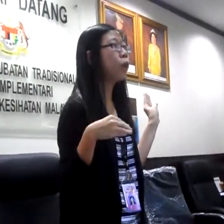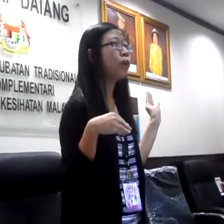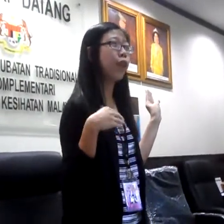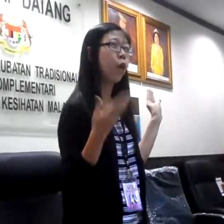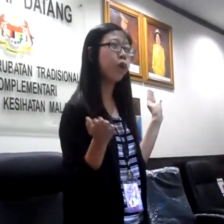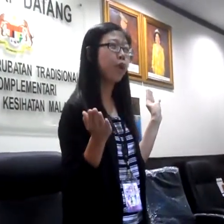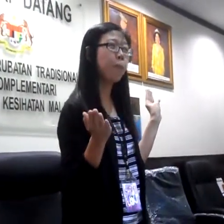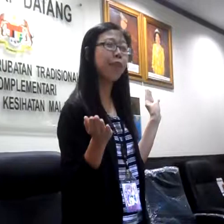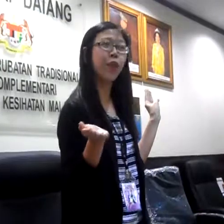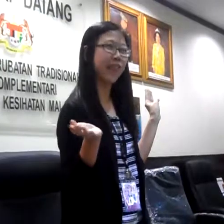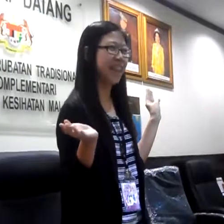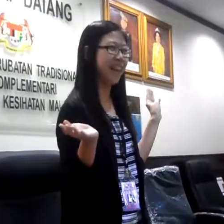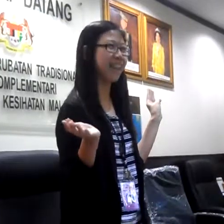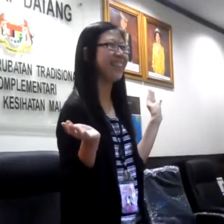only will get older, but not get younger.